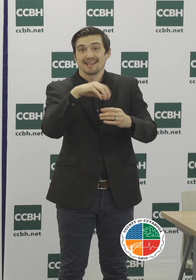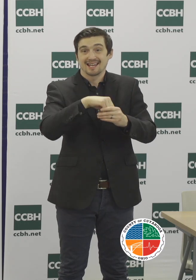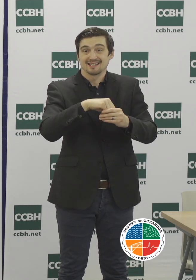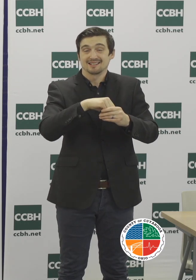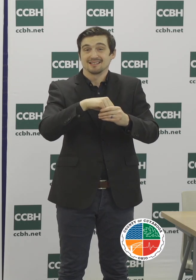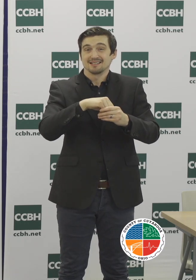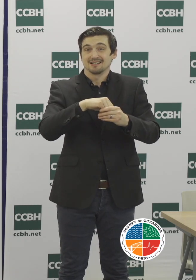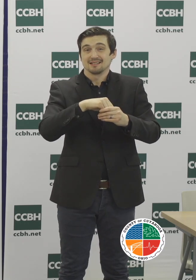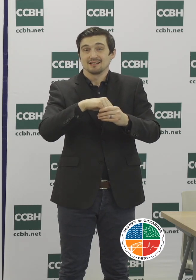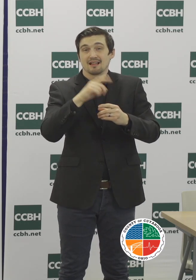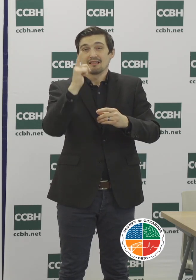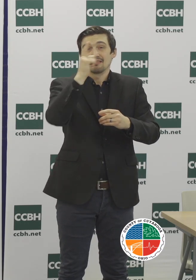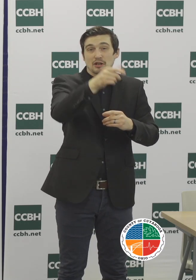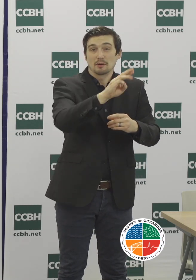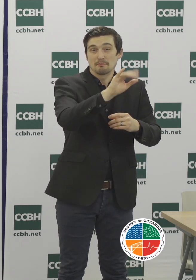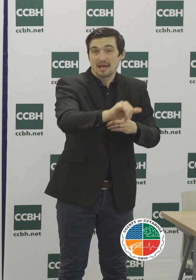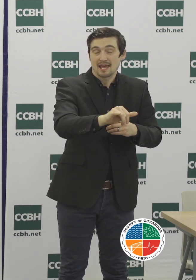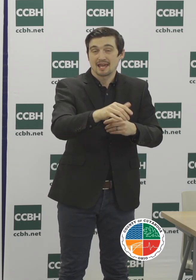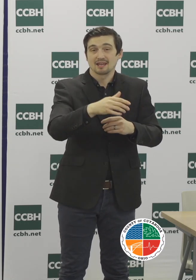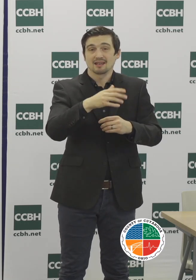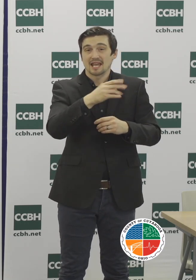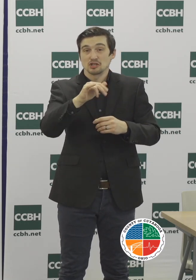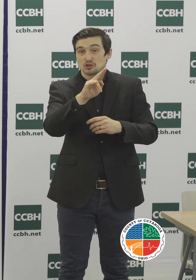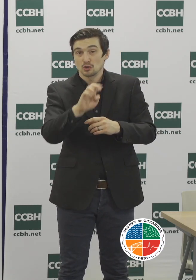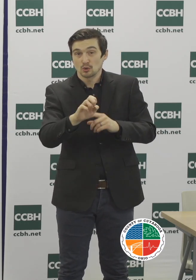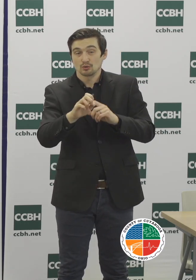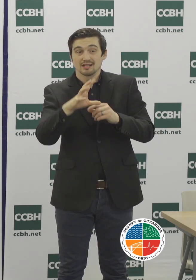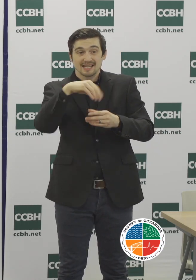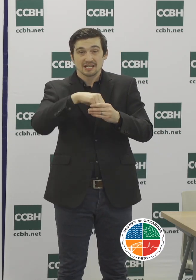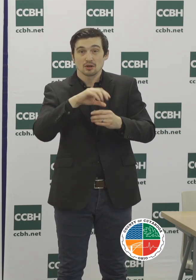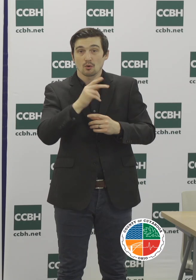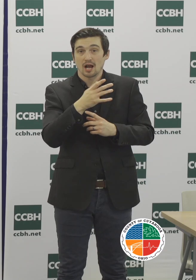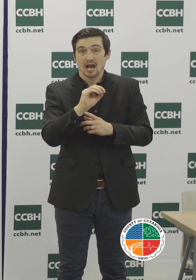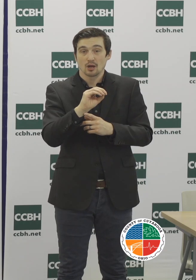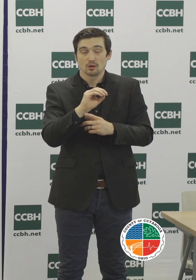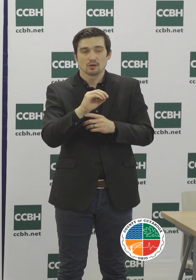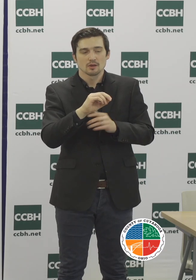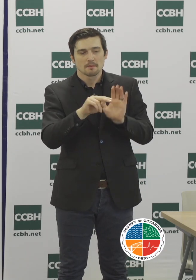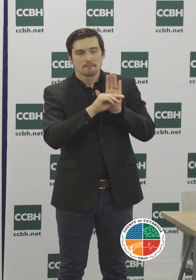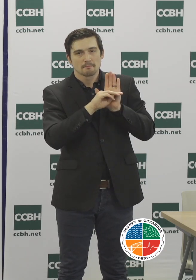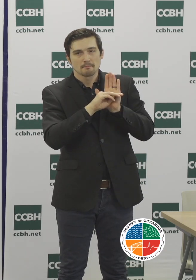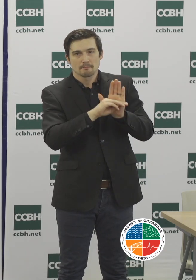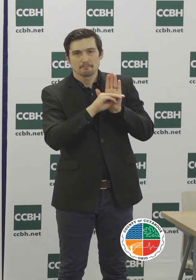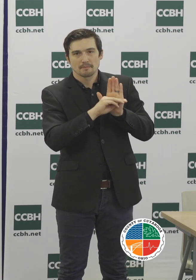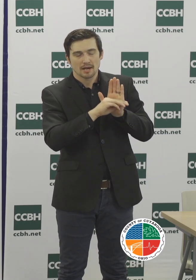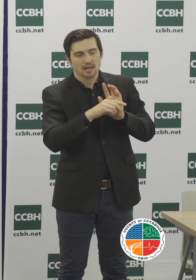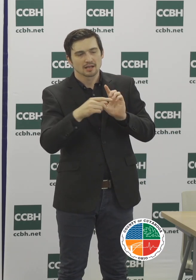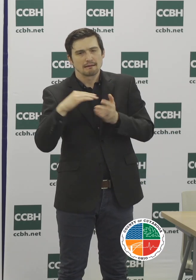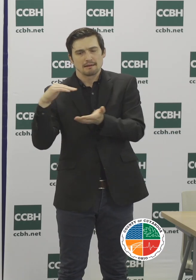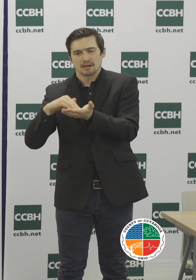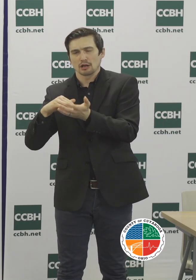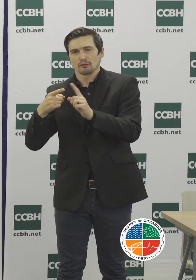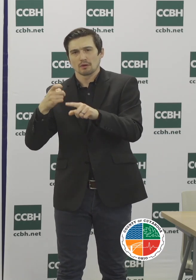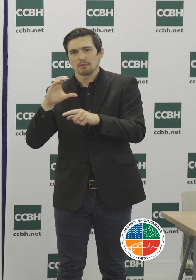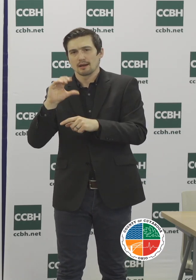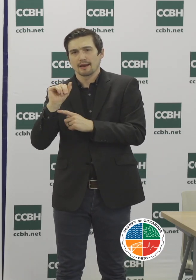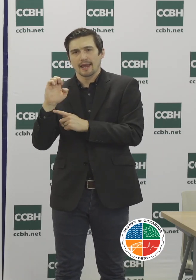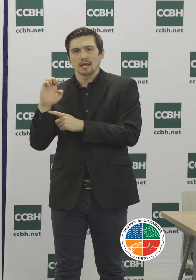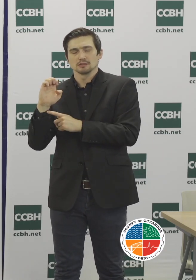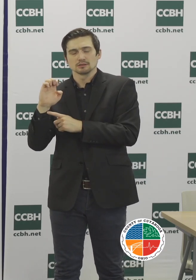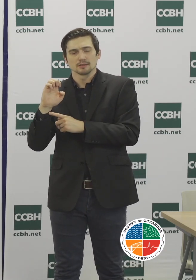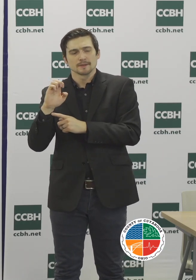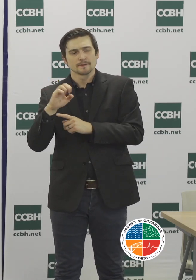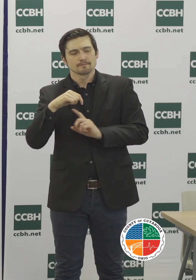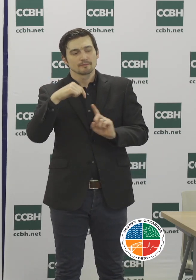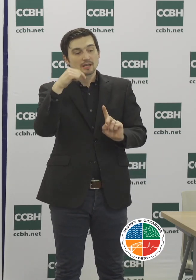late May and early June. Modeling from Dr. Johnny Rose, a preventive medicine physician from Case Western, who was actually